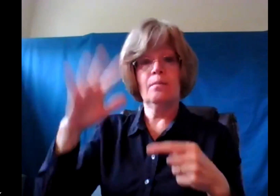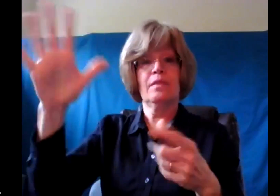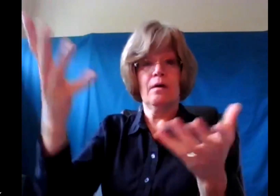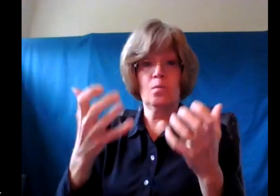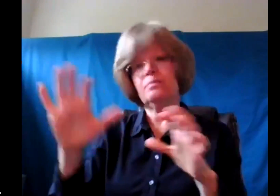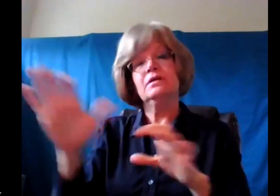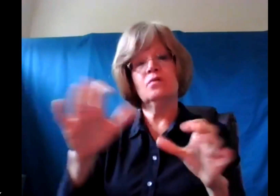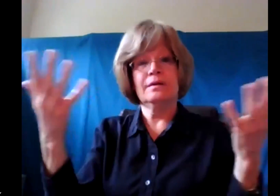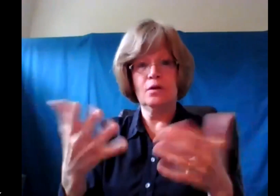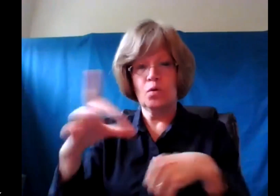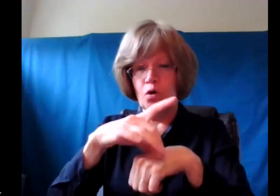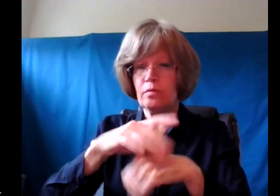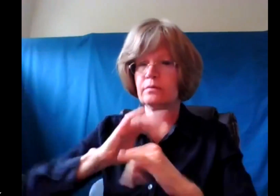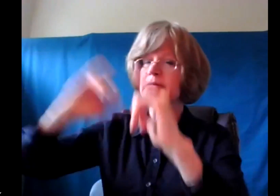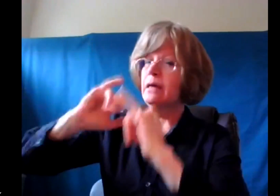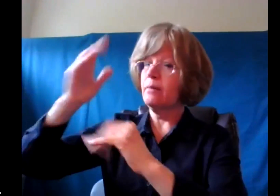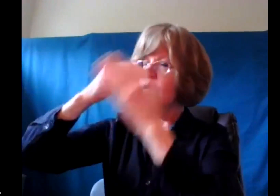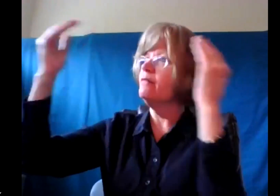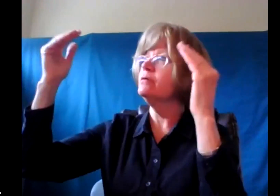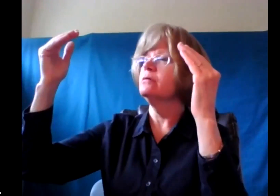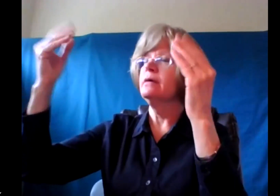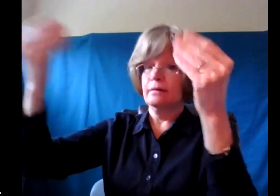done on earth as it is in heaven.